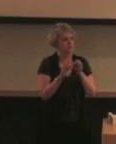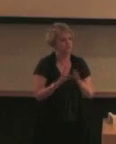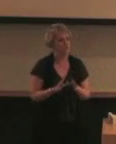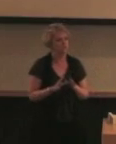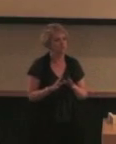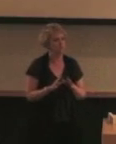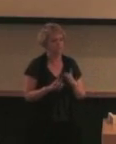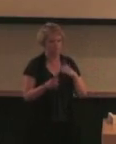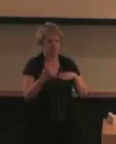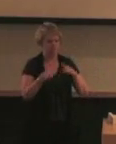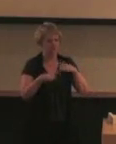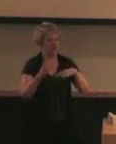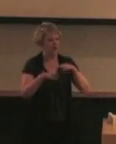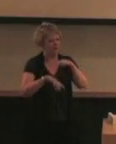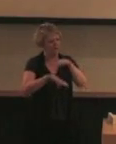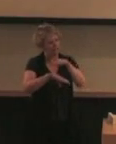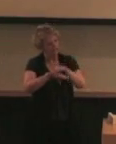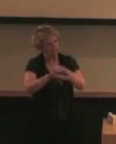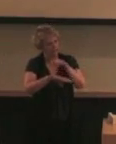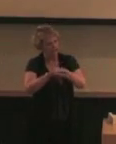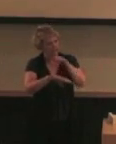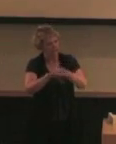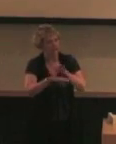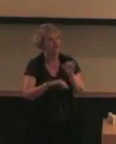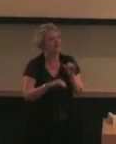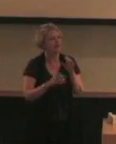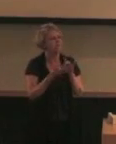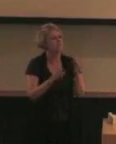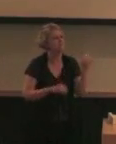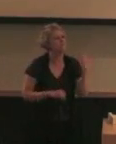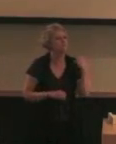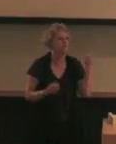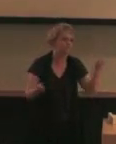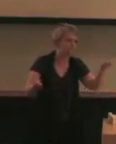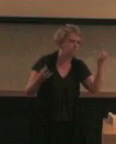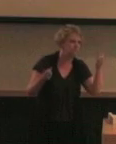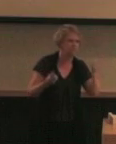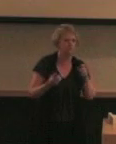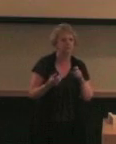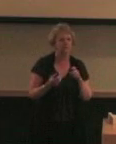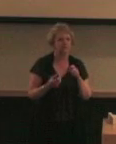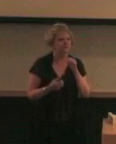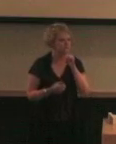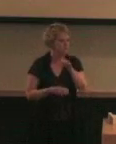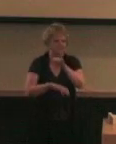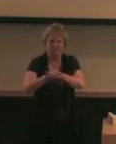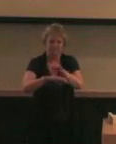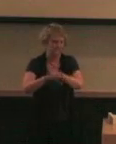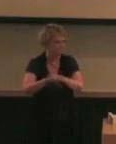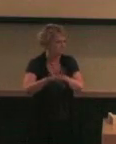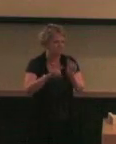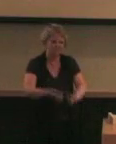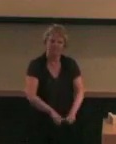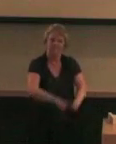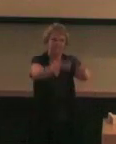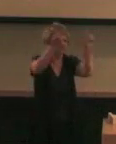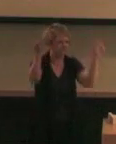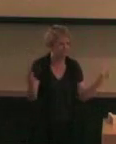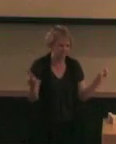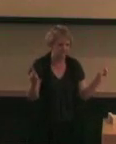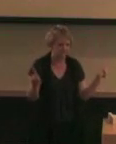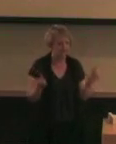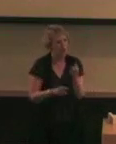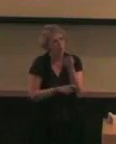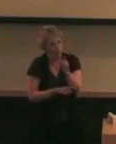sign in an English-like modality. Again, like I mentioned earlier, ASL is not English. It's its own